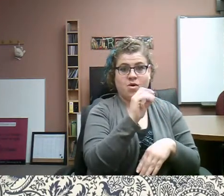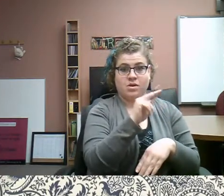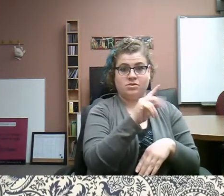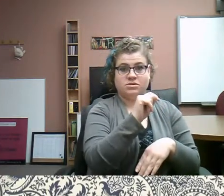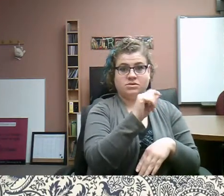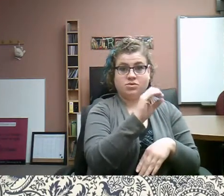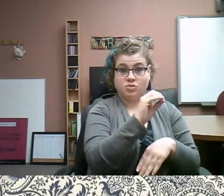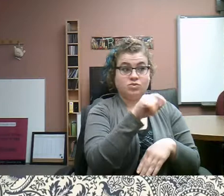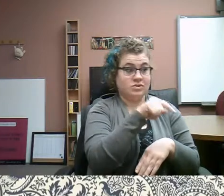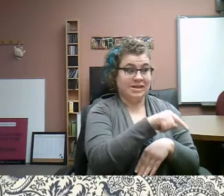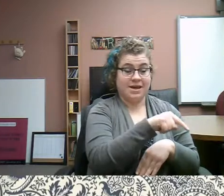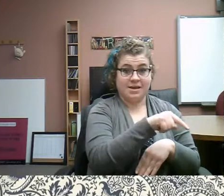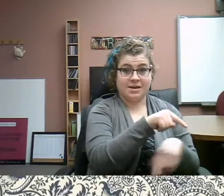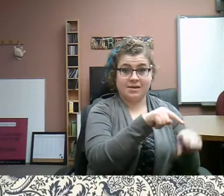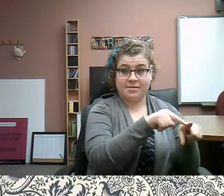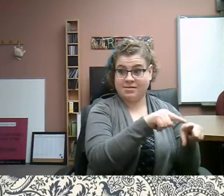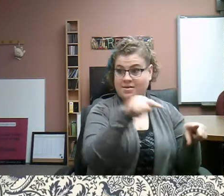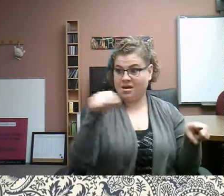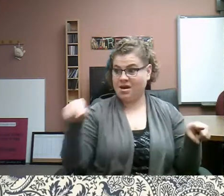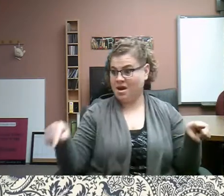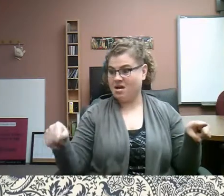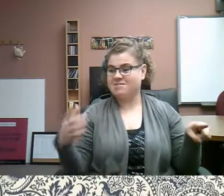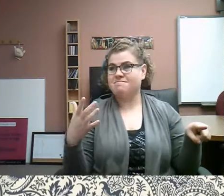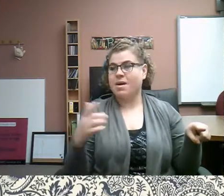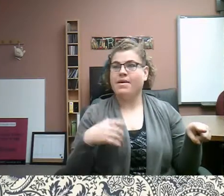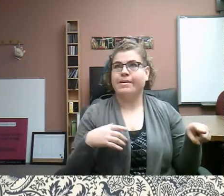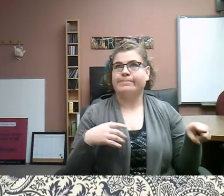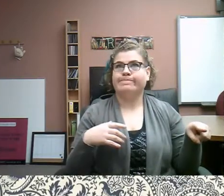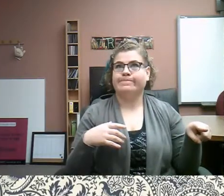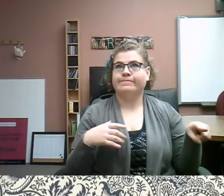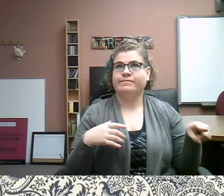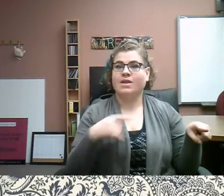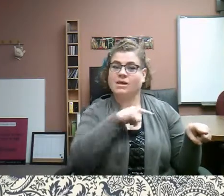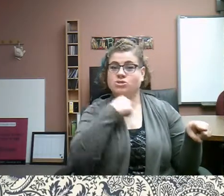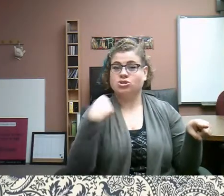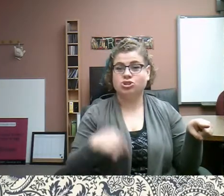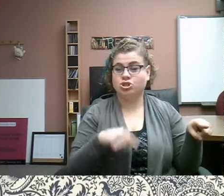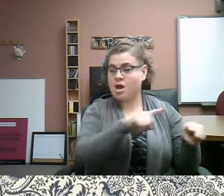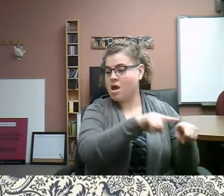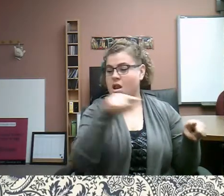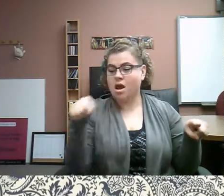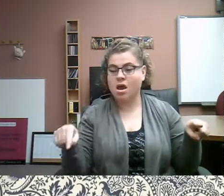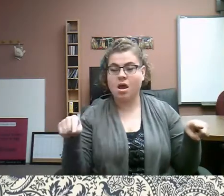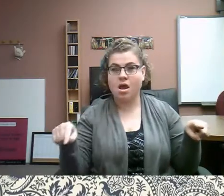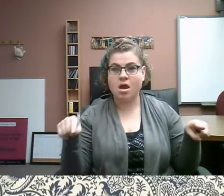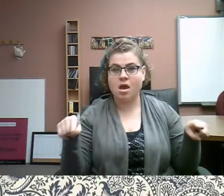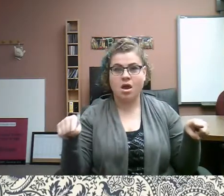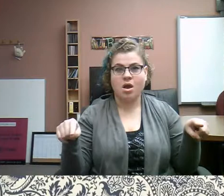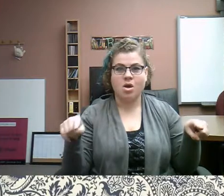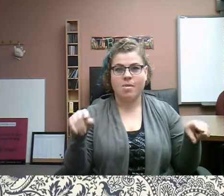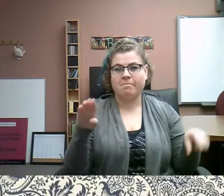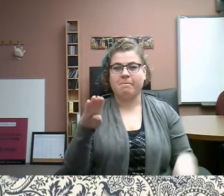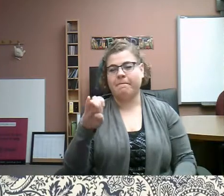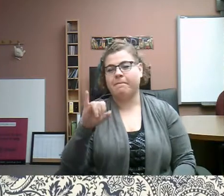there, so Toronto, and over here is maybe